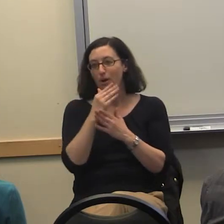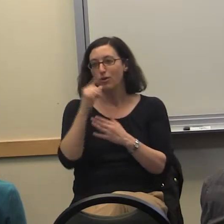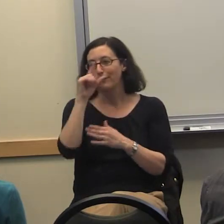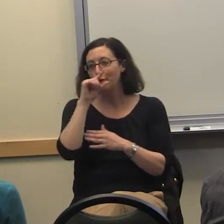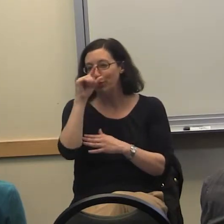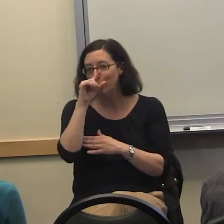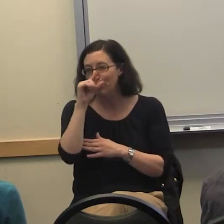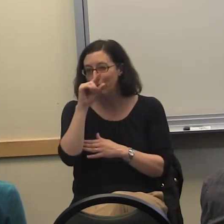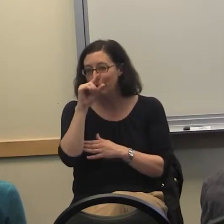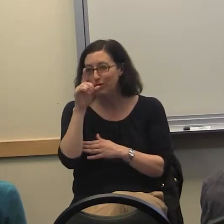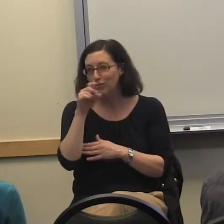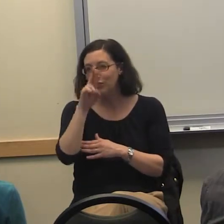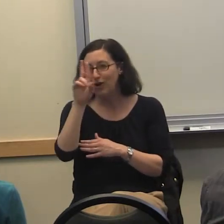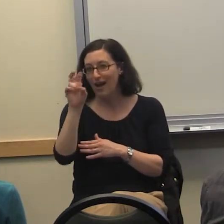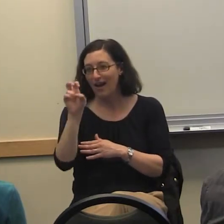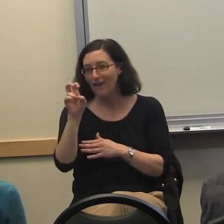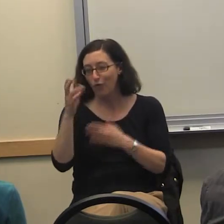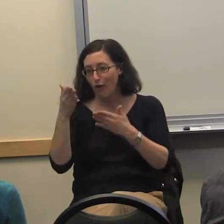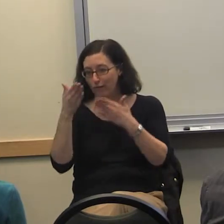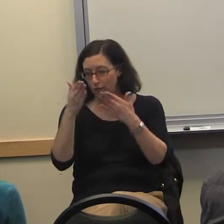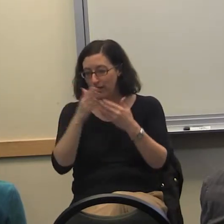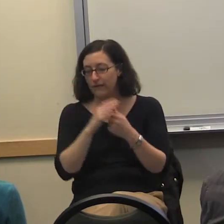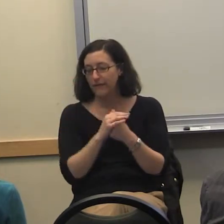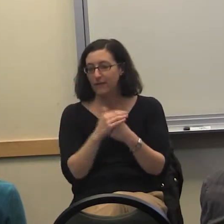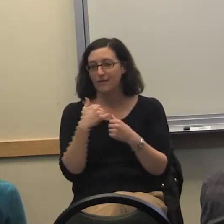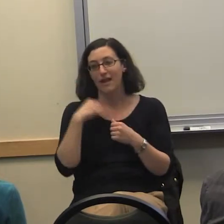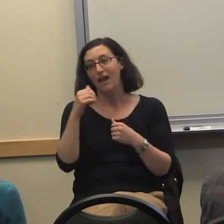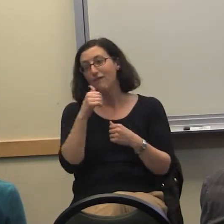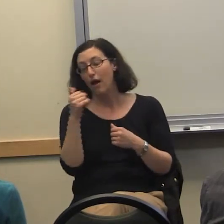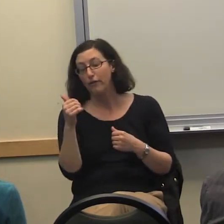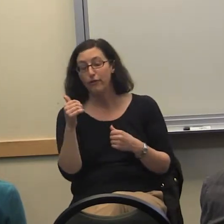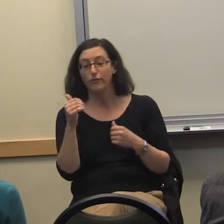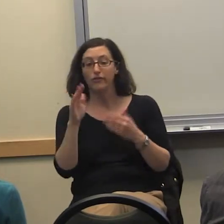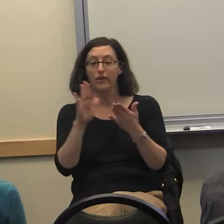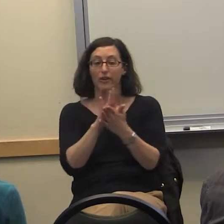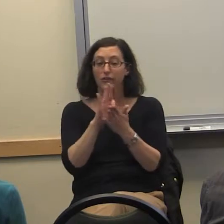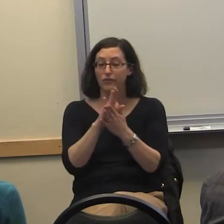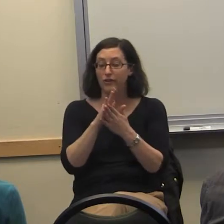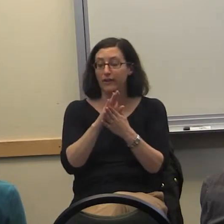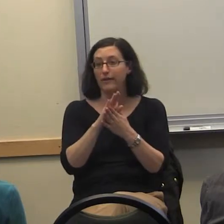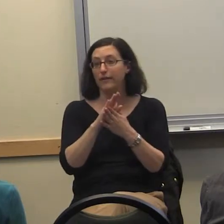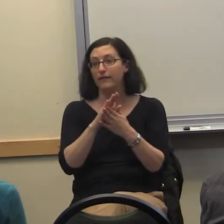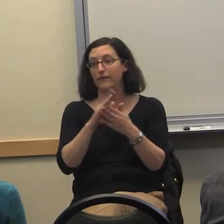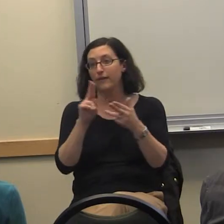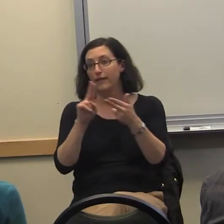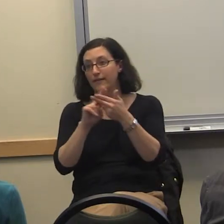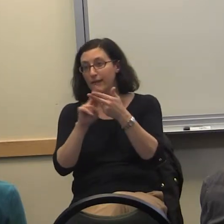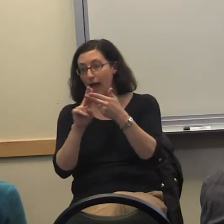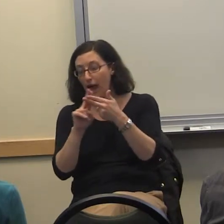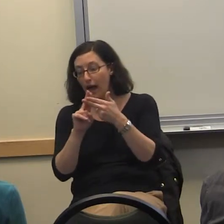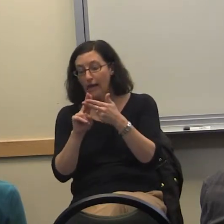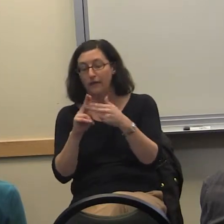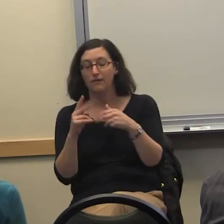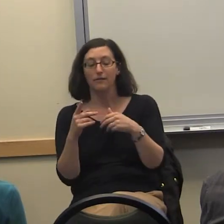Drive offerings, and there are others like Google Sheets and Google Slides, and it's